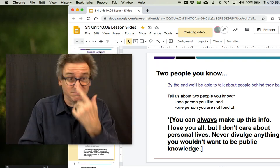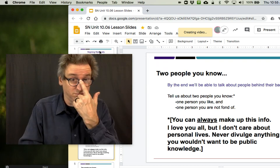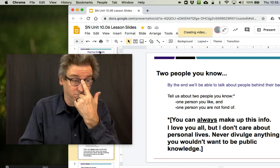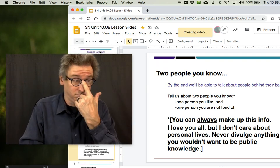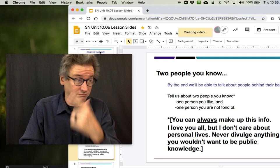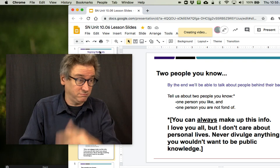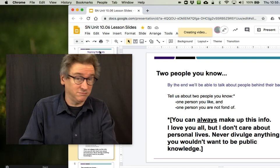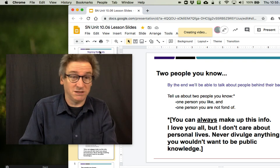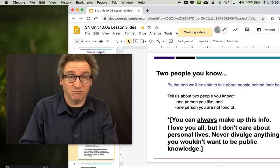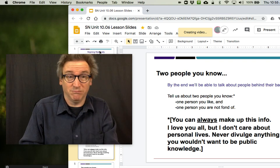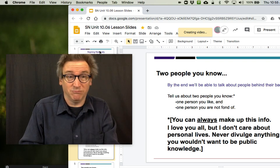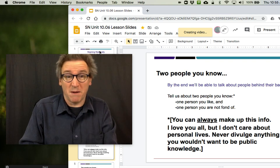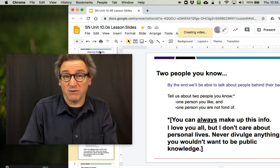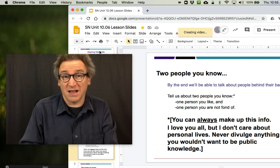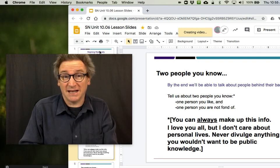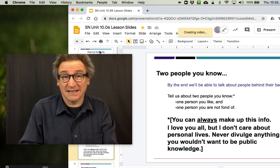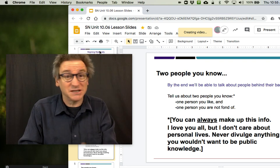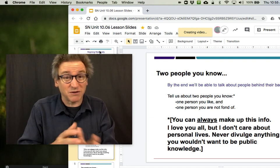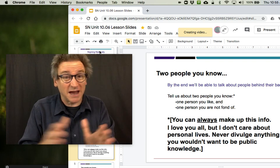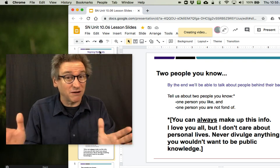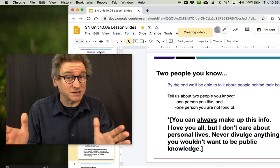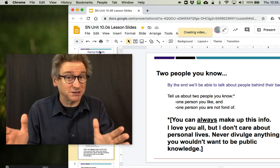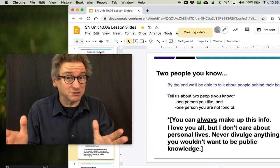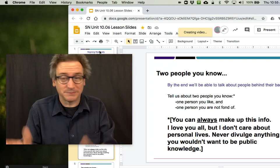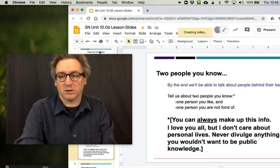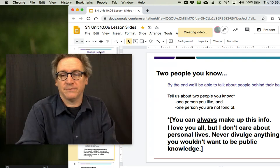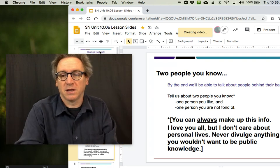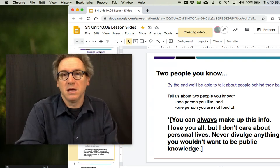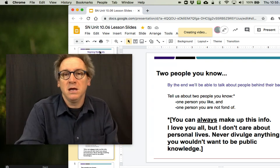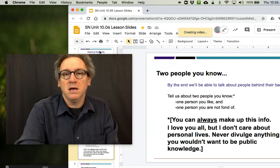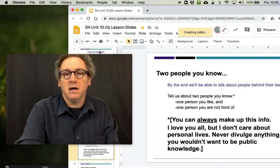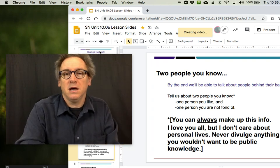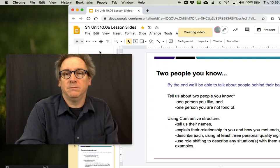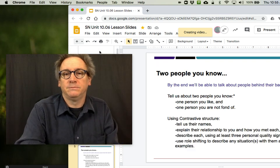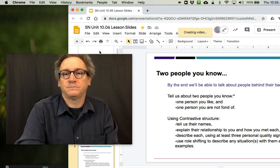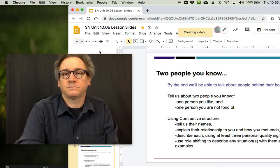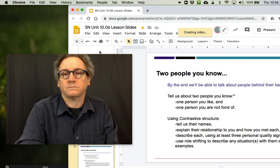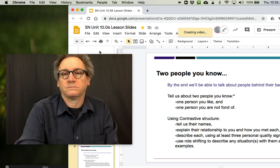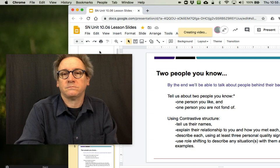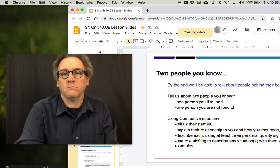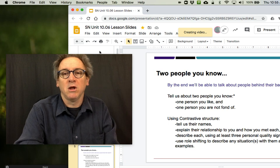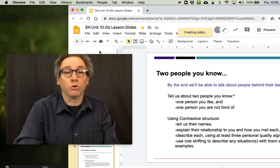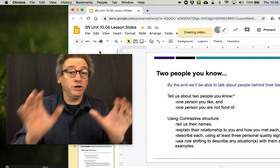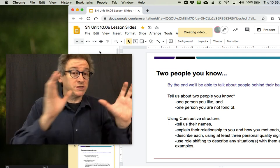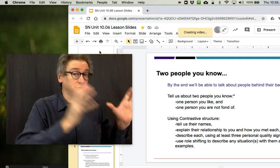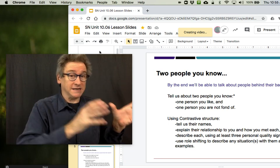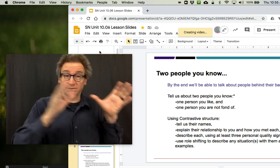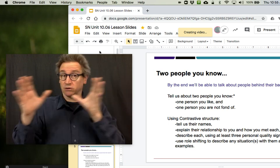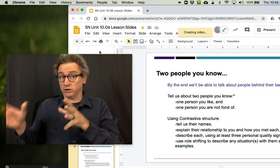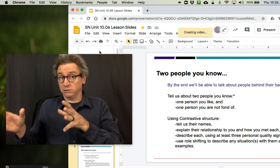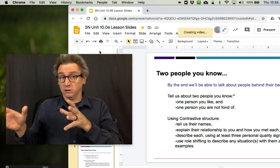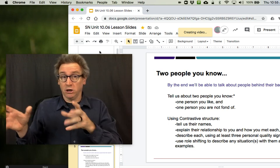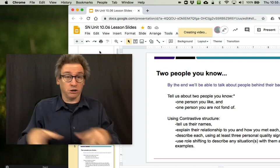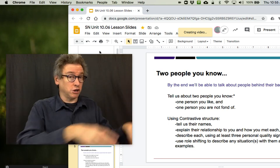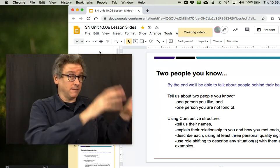Just remember the lies, at least for that conversation. Okay. We're going to use contrastive